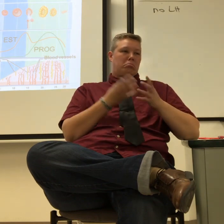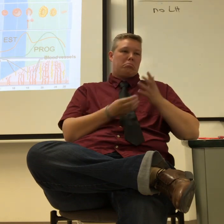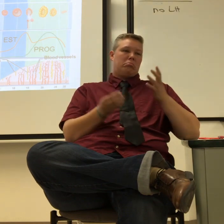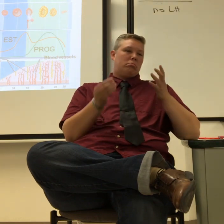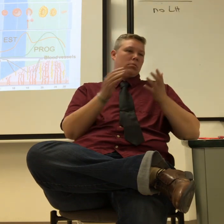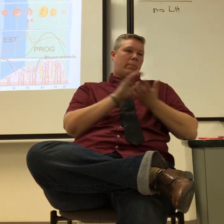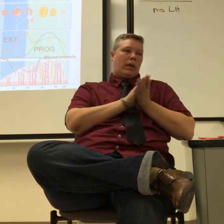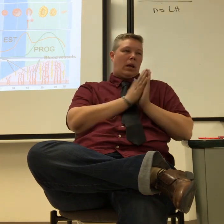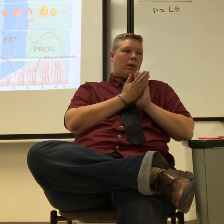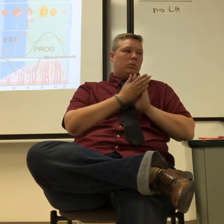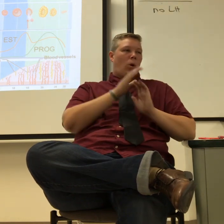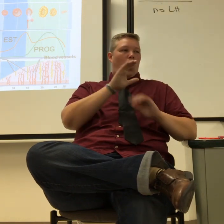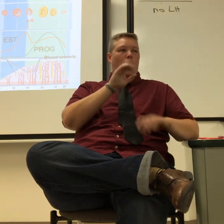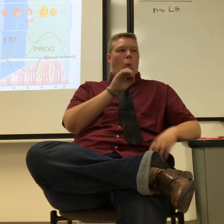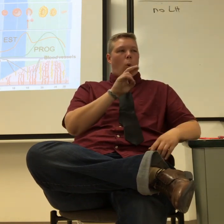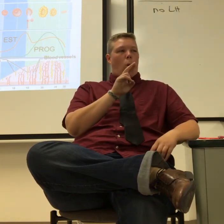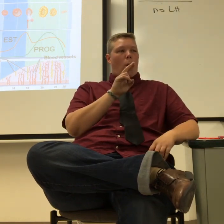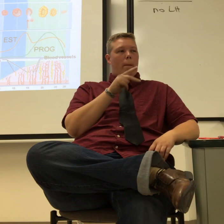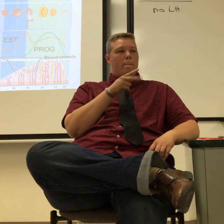corpus